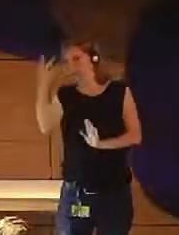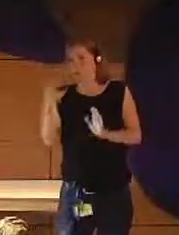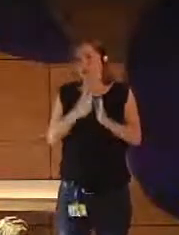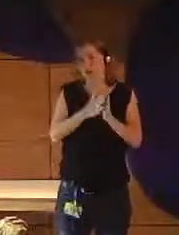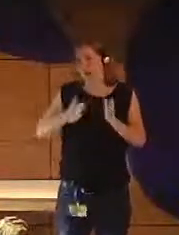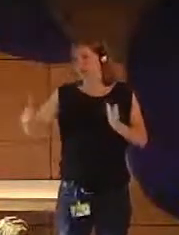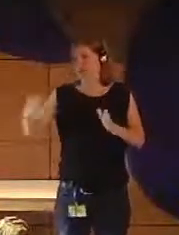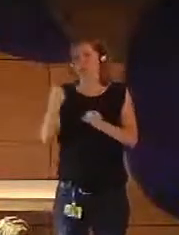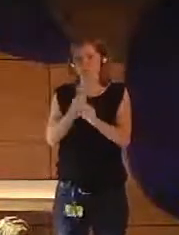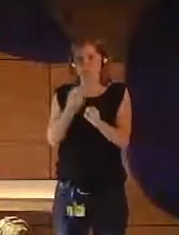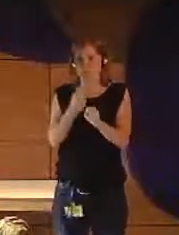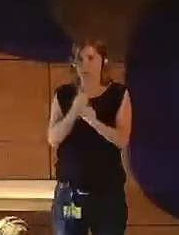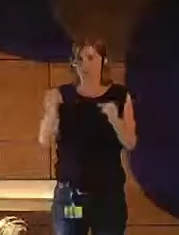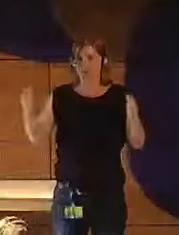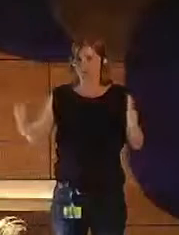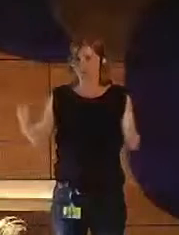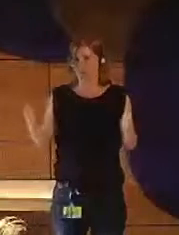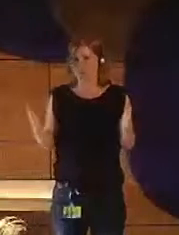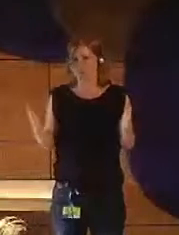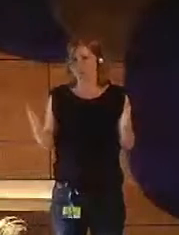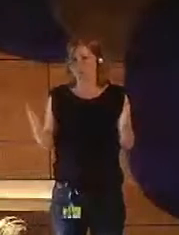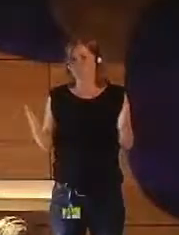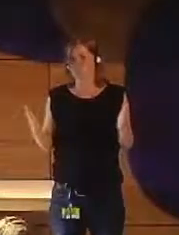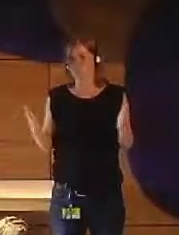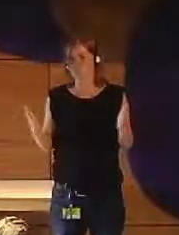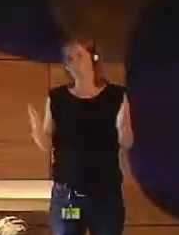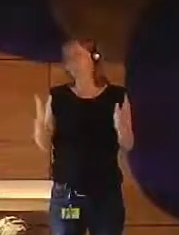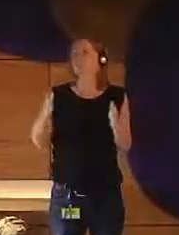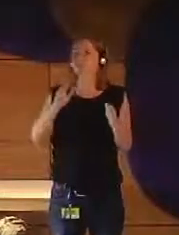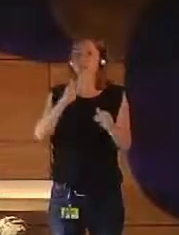micrograms will only probably give a small amount of breast development.